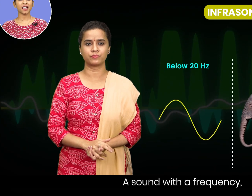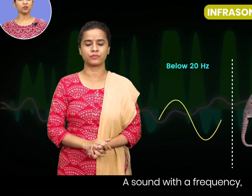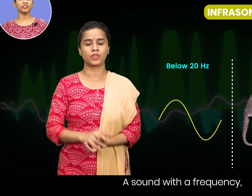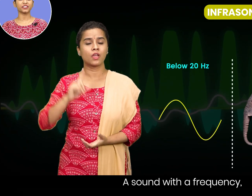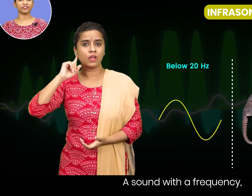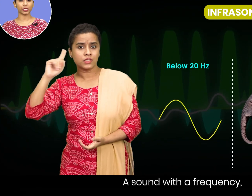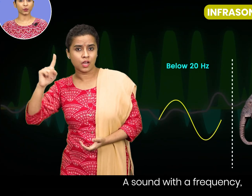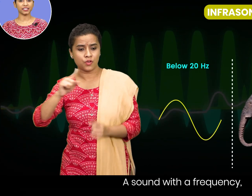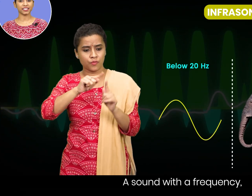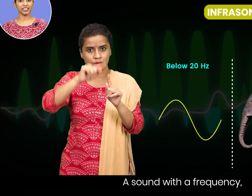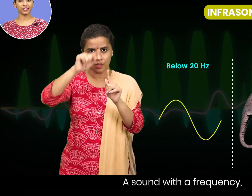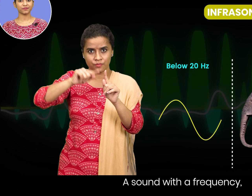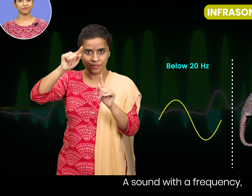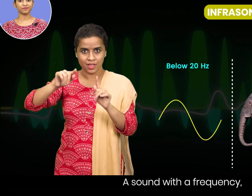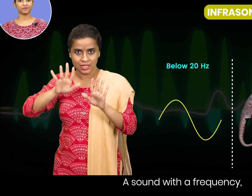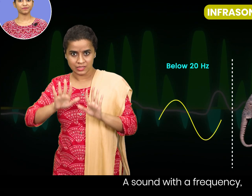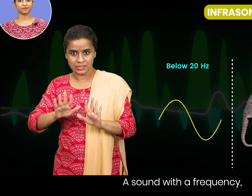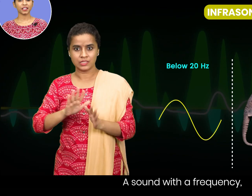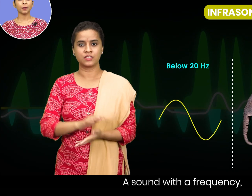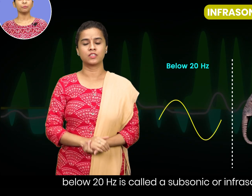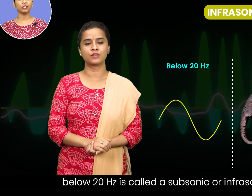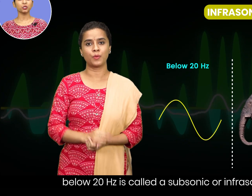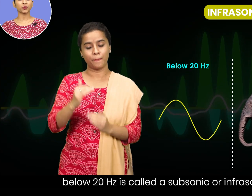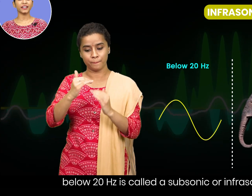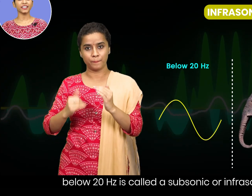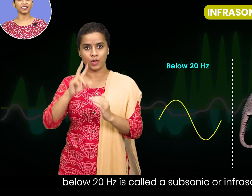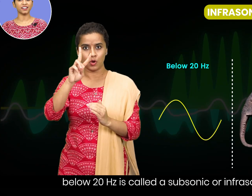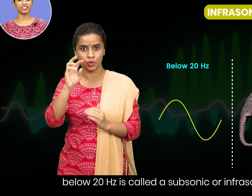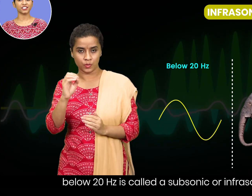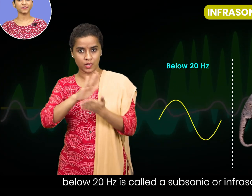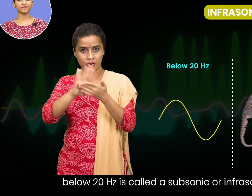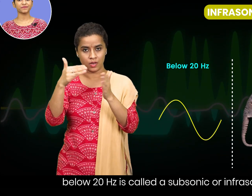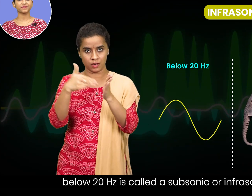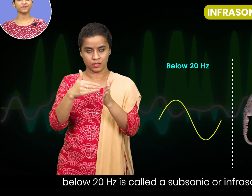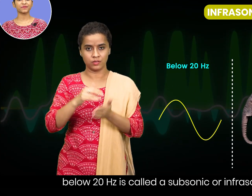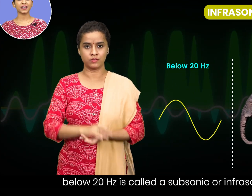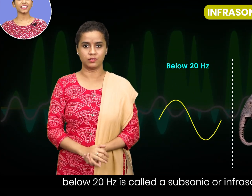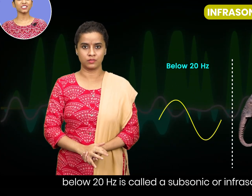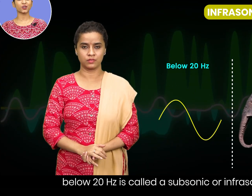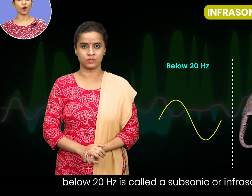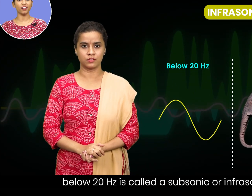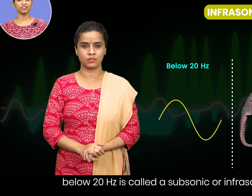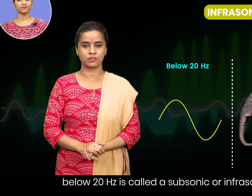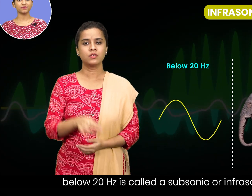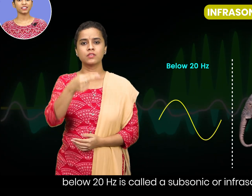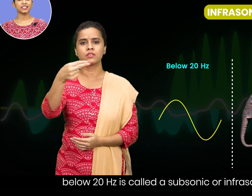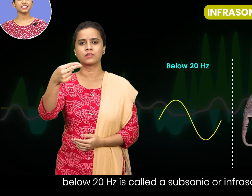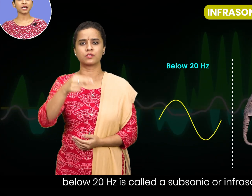A sound with the frequency below 20 Hz is